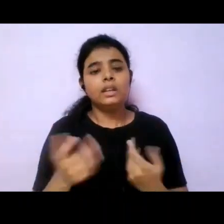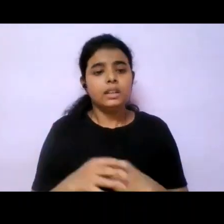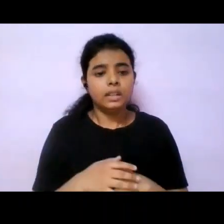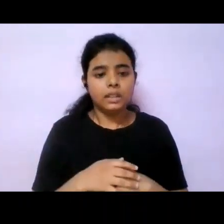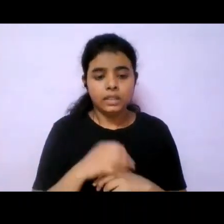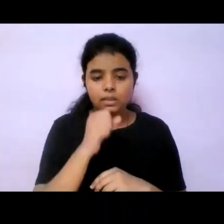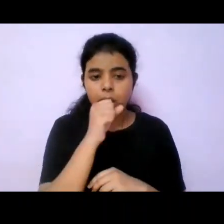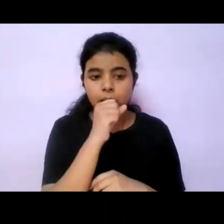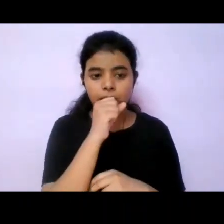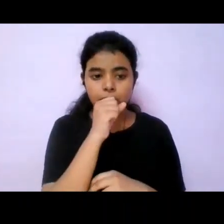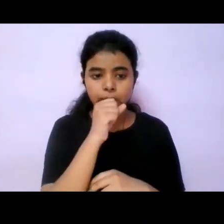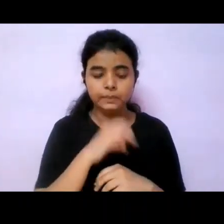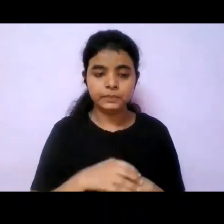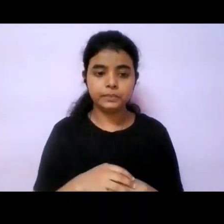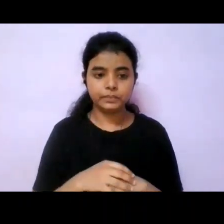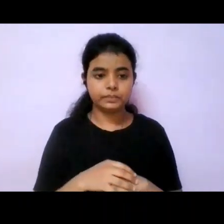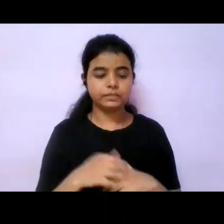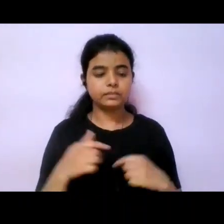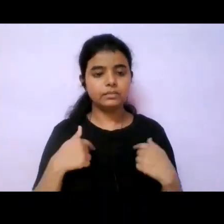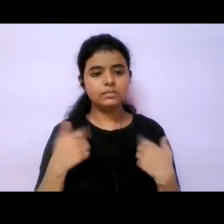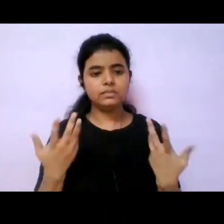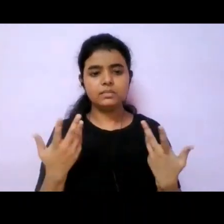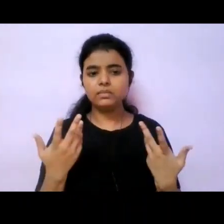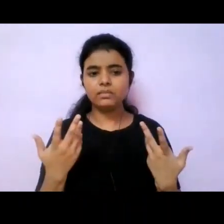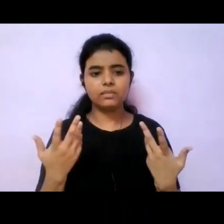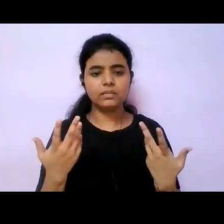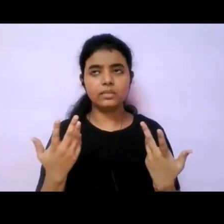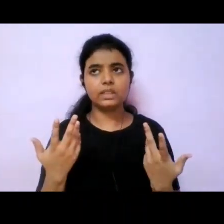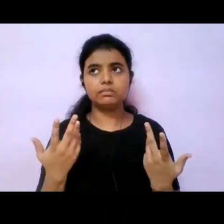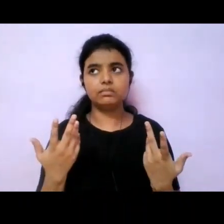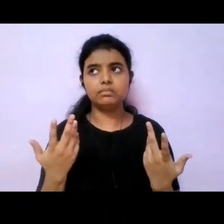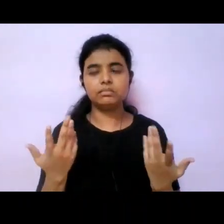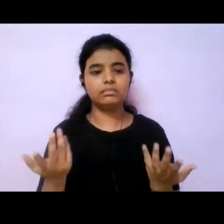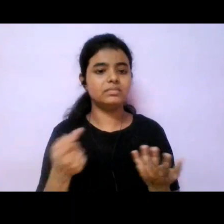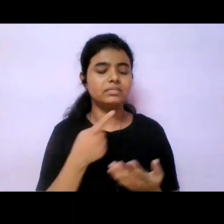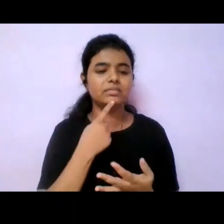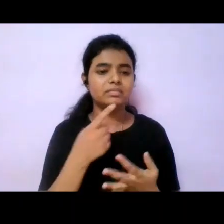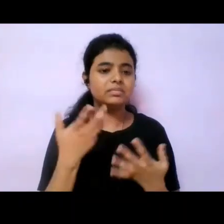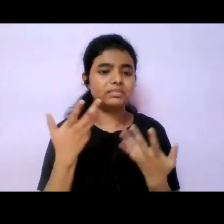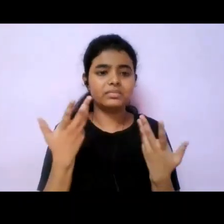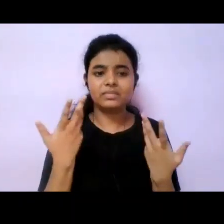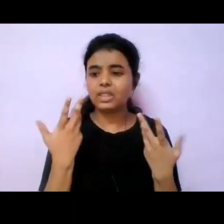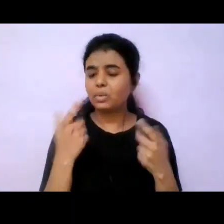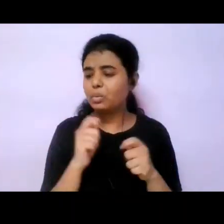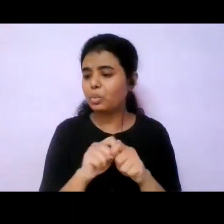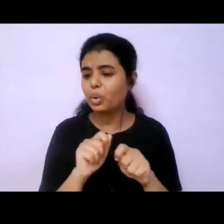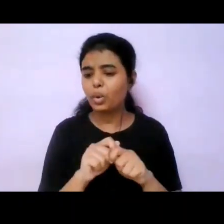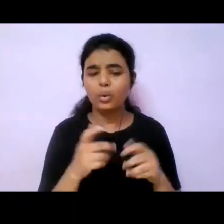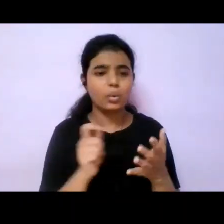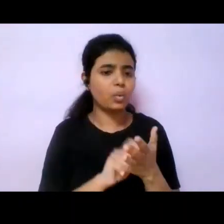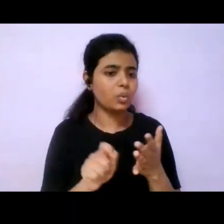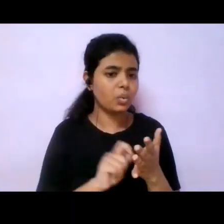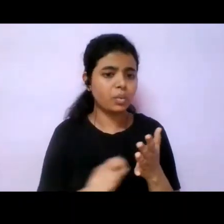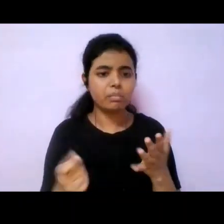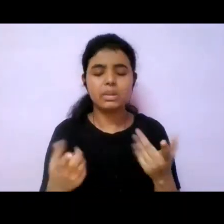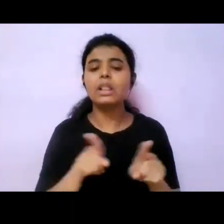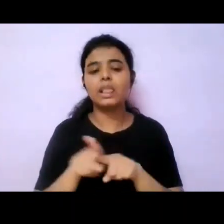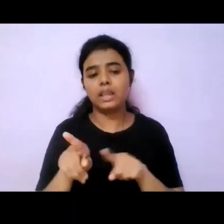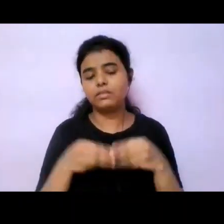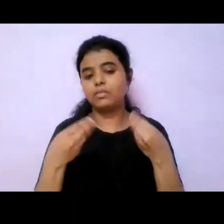do, I often quoting from Anita or using Anita's work in my writing. I just give you an